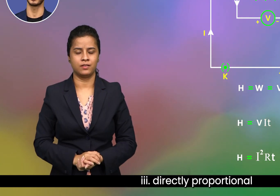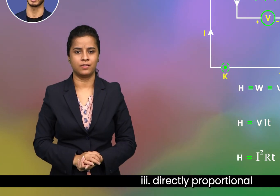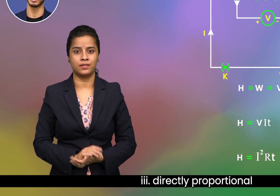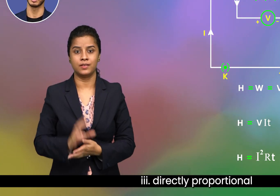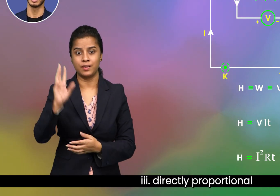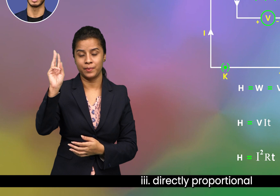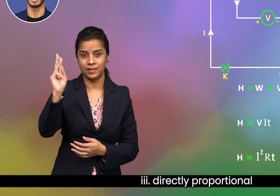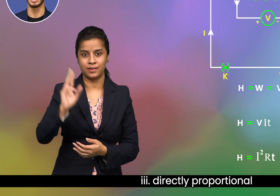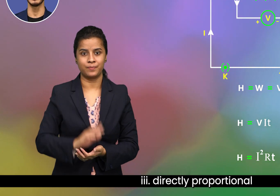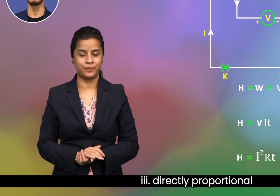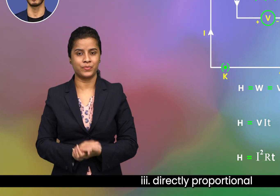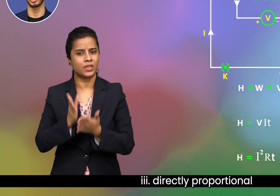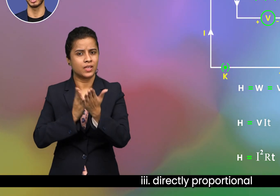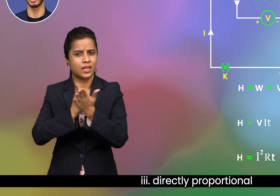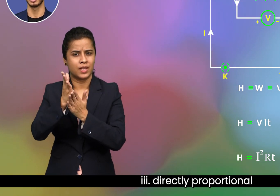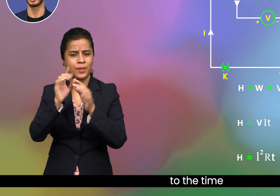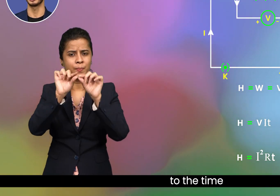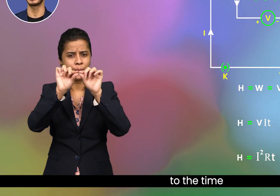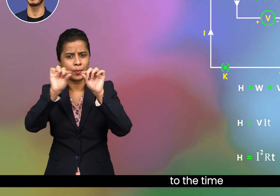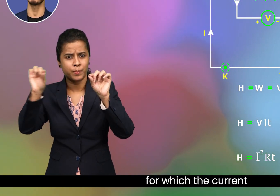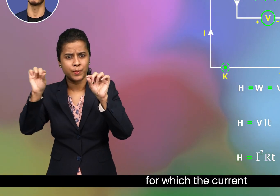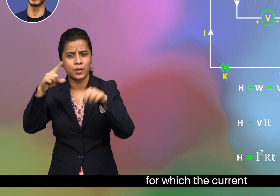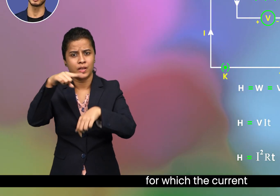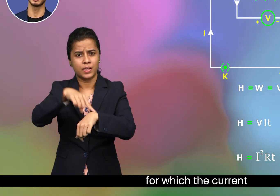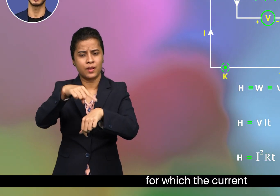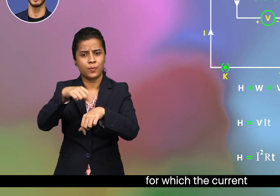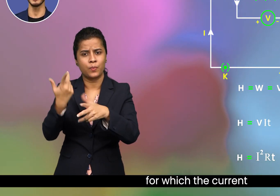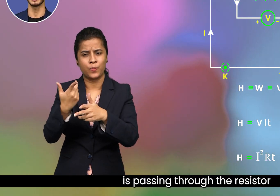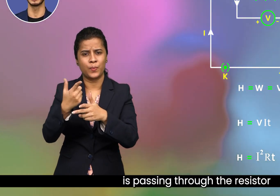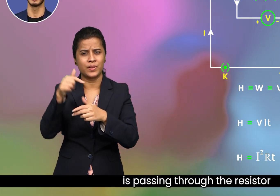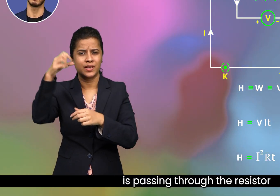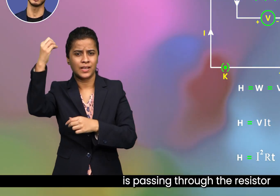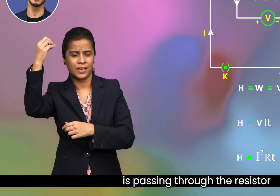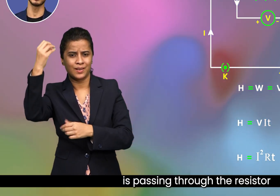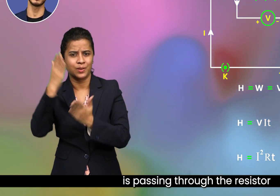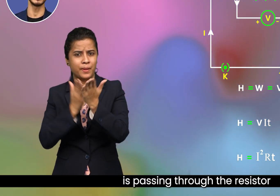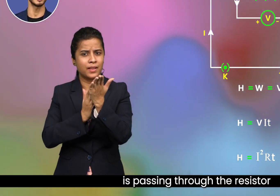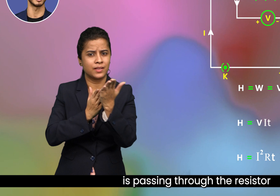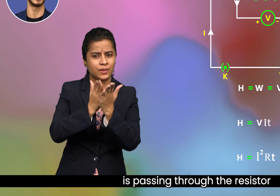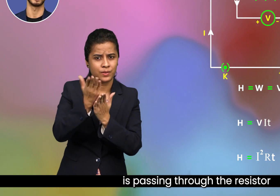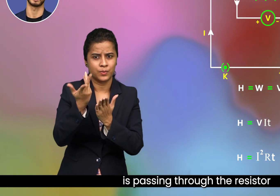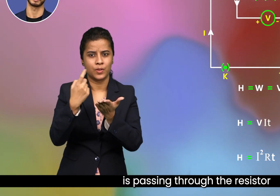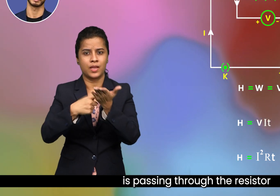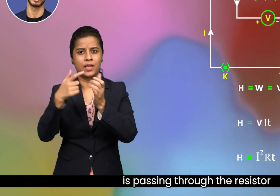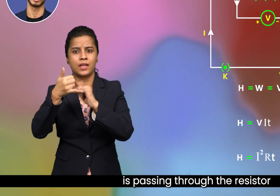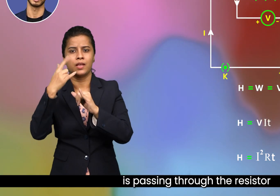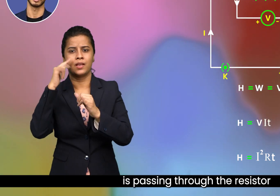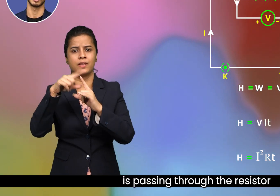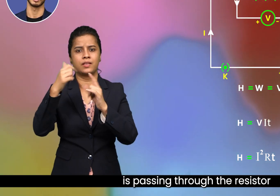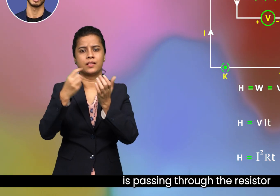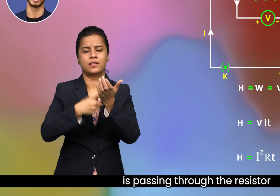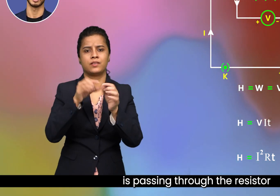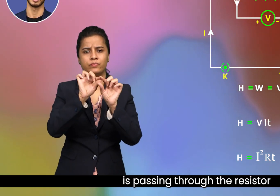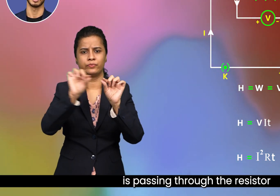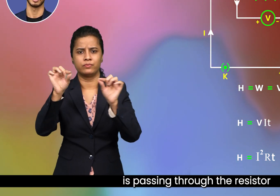Number 3, directly proportional to the time for which the current is passing through the resistor.